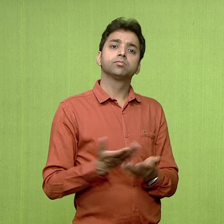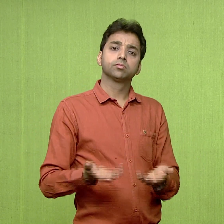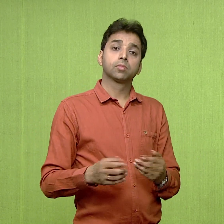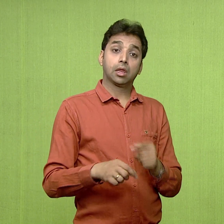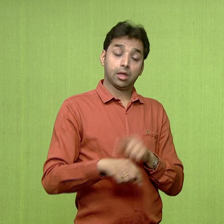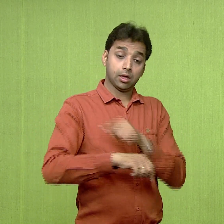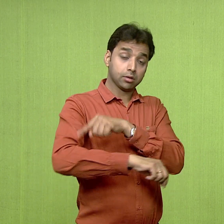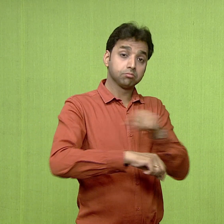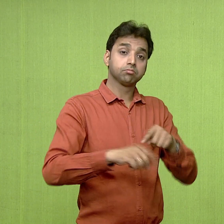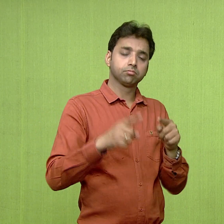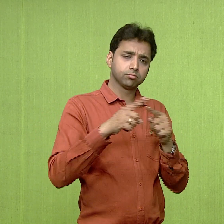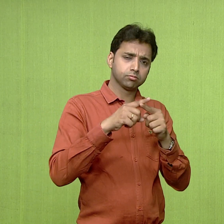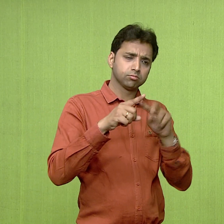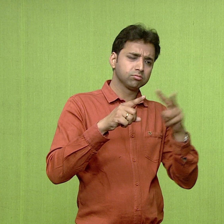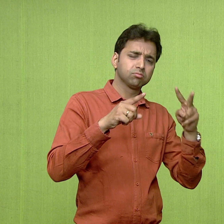technical education,